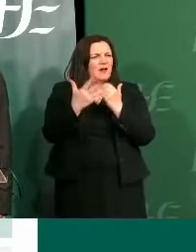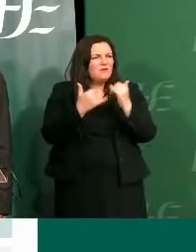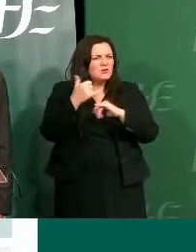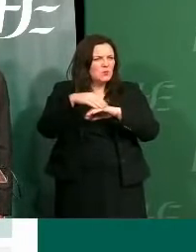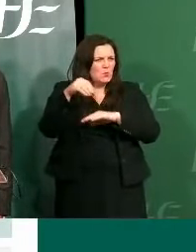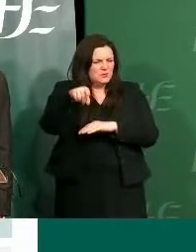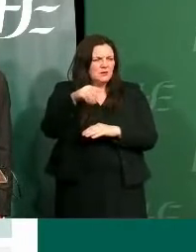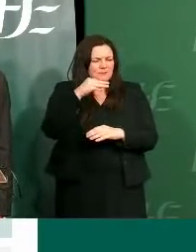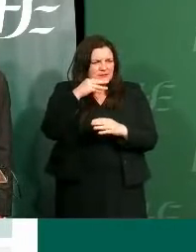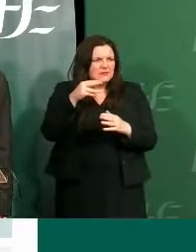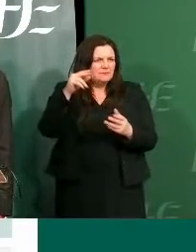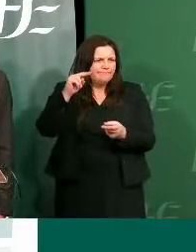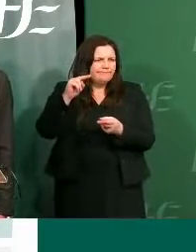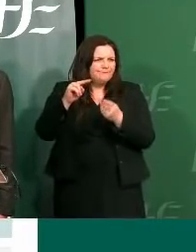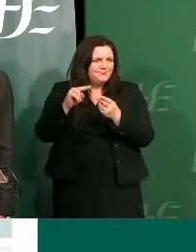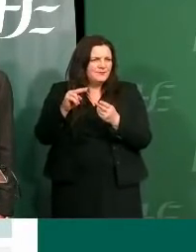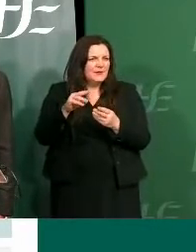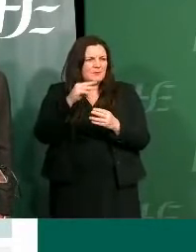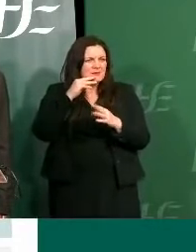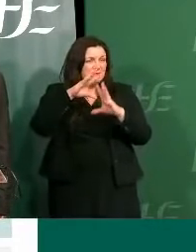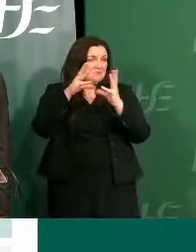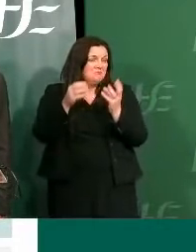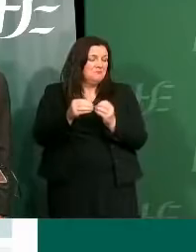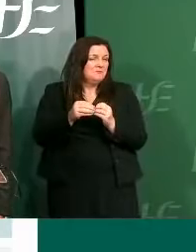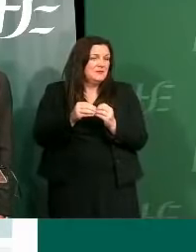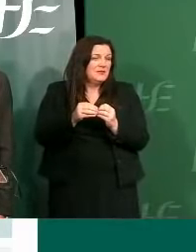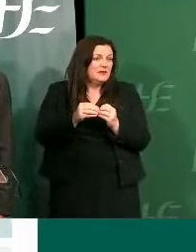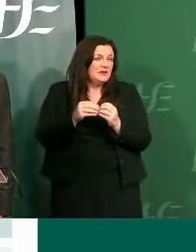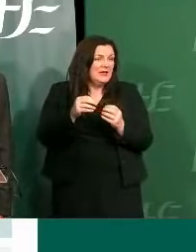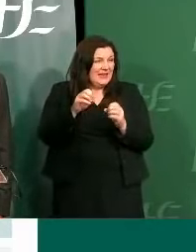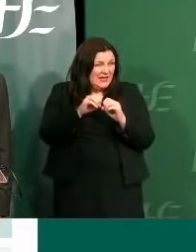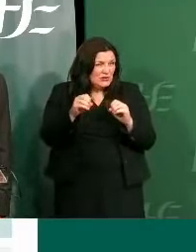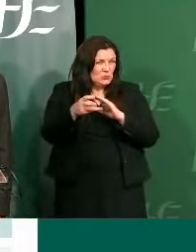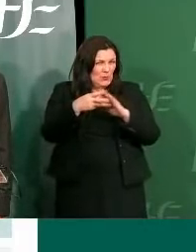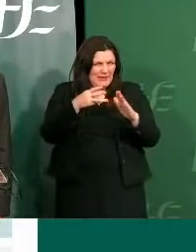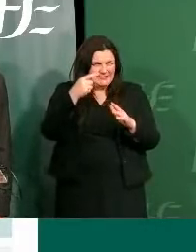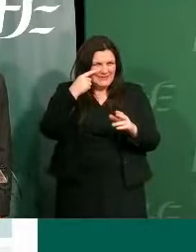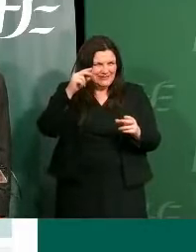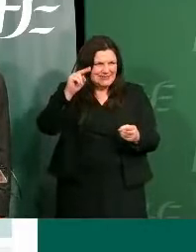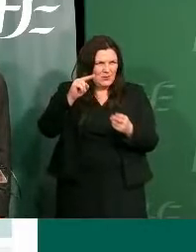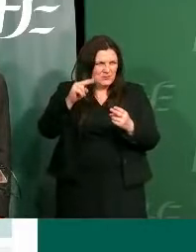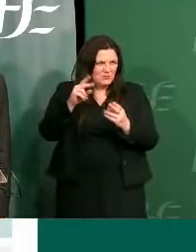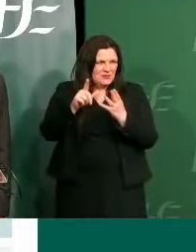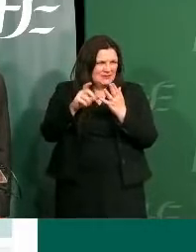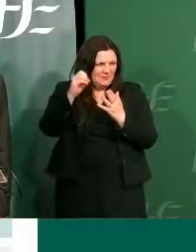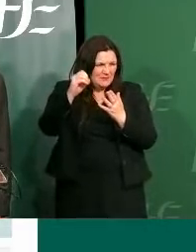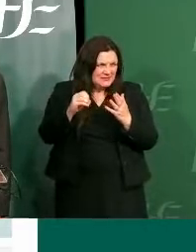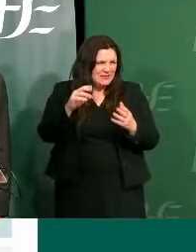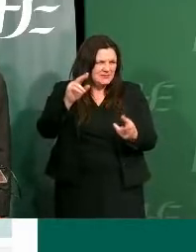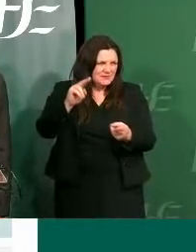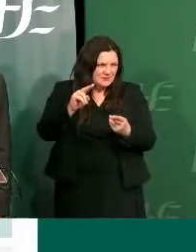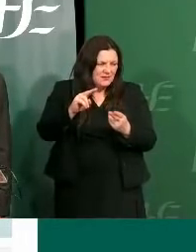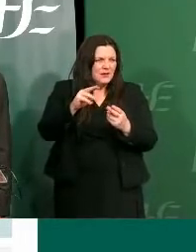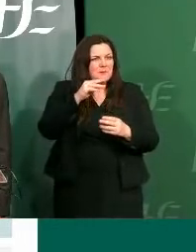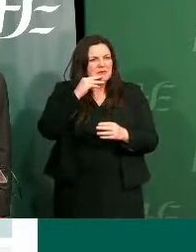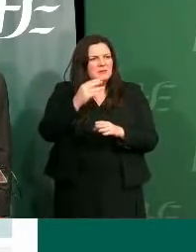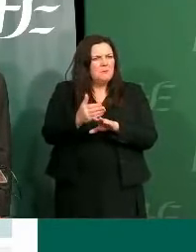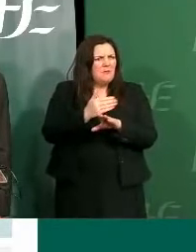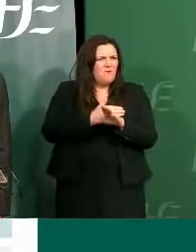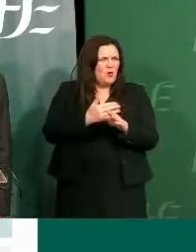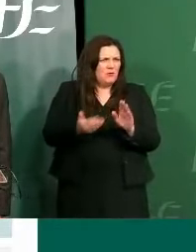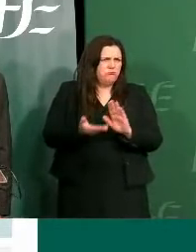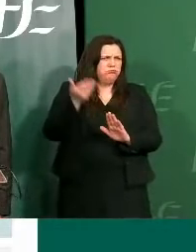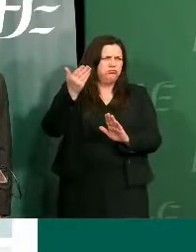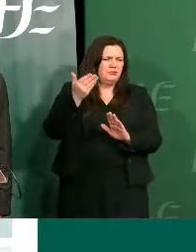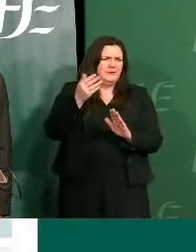constitutes 5.7% of total cases. And we've seen this fall week on week from a proportion where it was 9, 10 or even higher percentage of